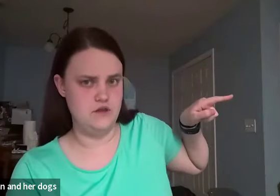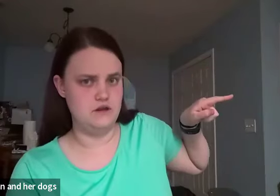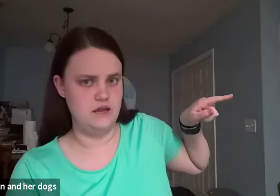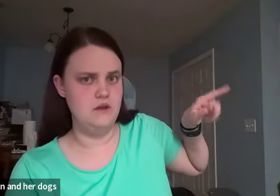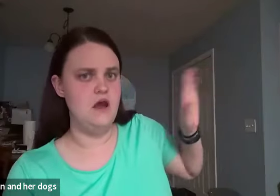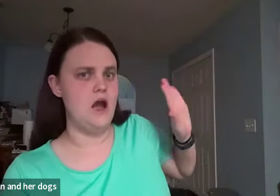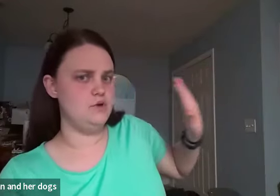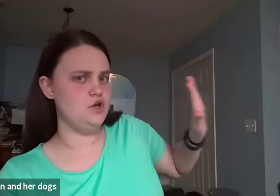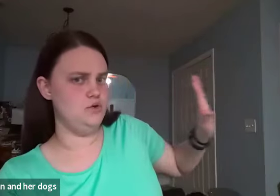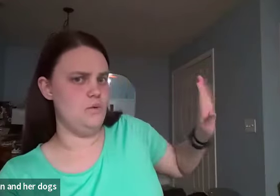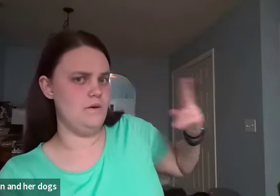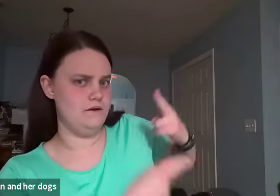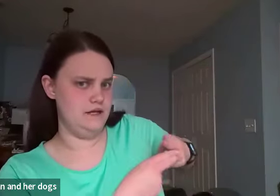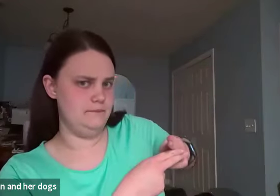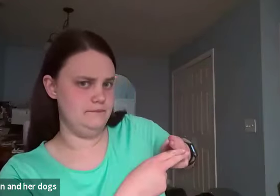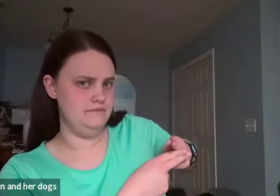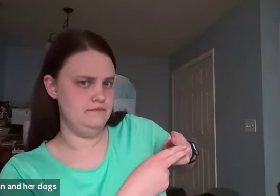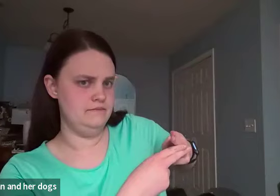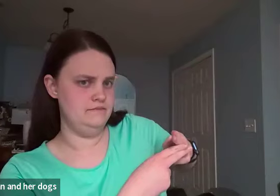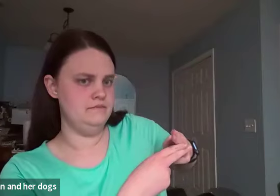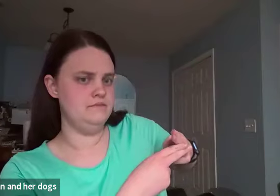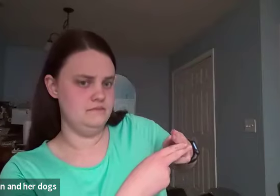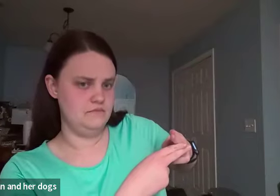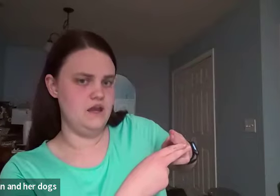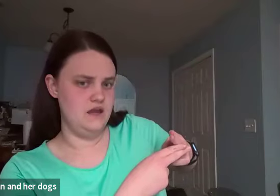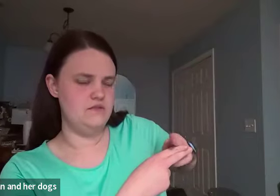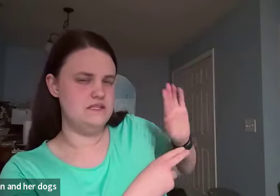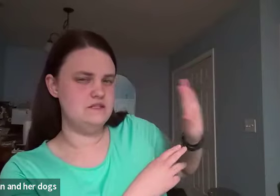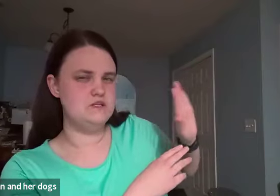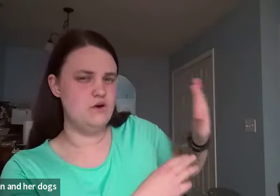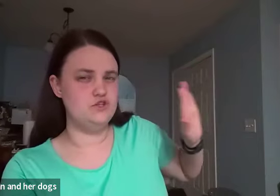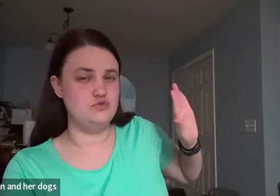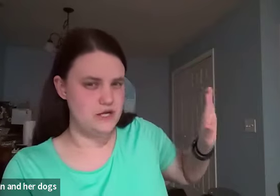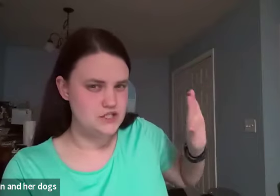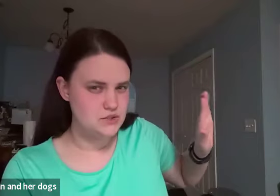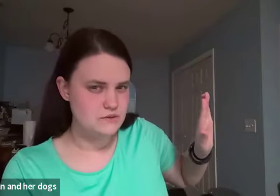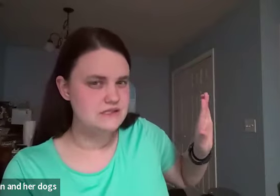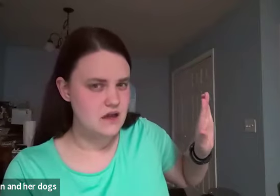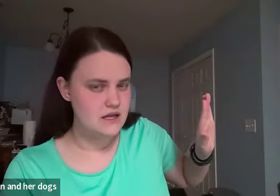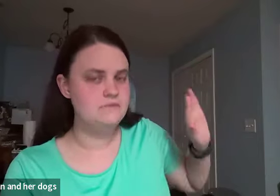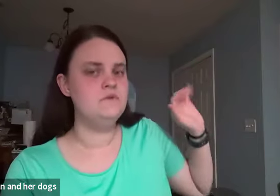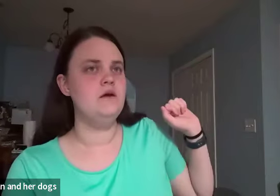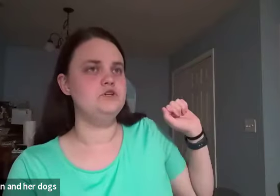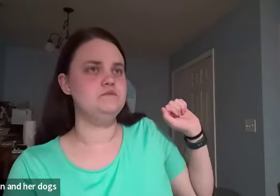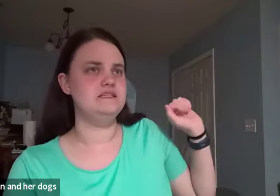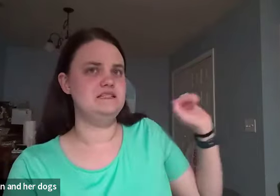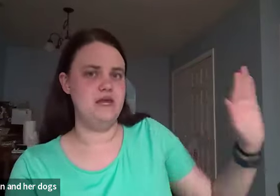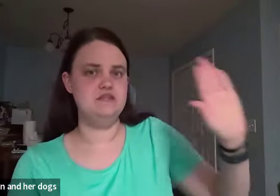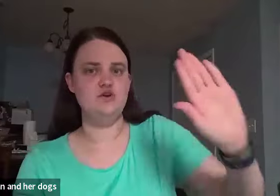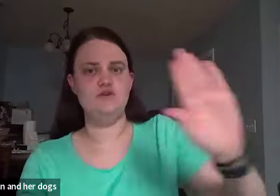their name, I'm going to go your name. Okay, this is what's called a directional sign, which means it depends on